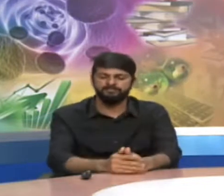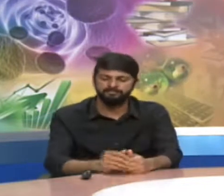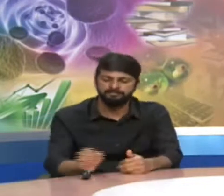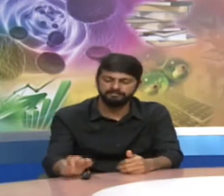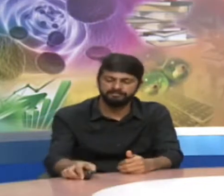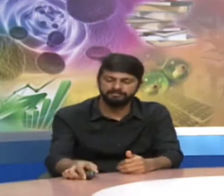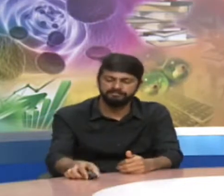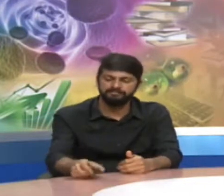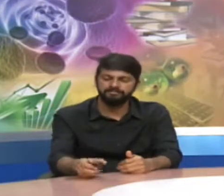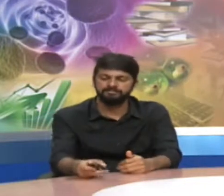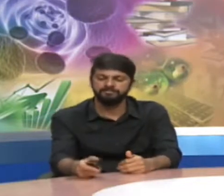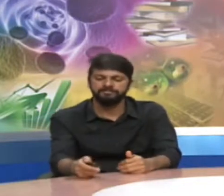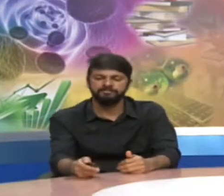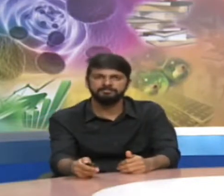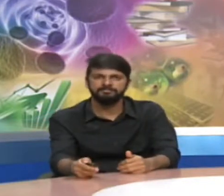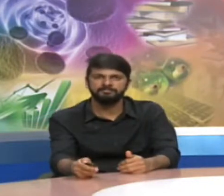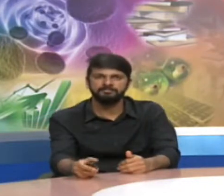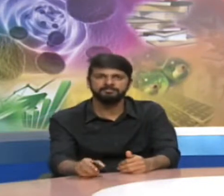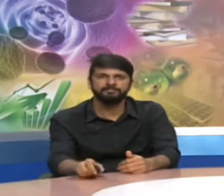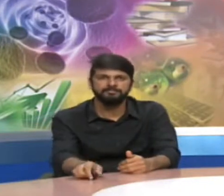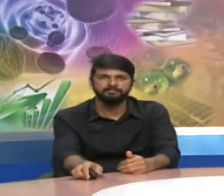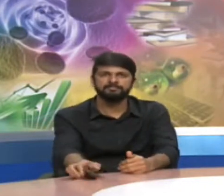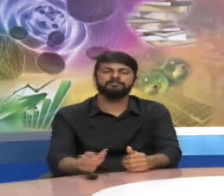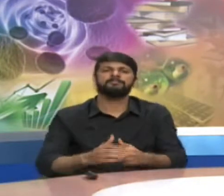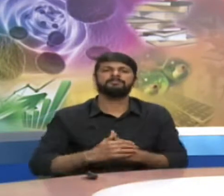Now I will show you the answers.